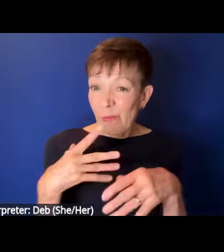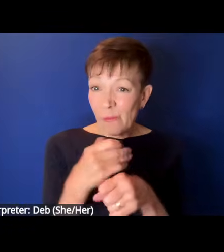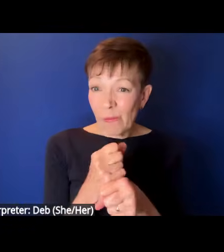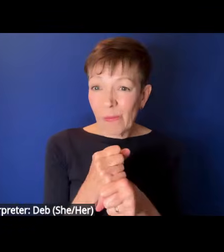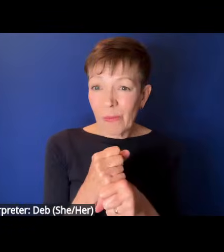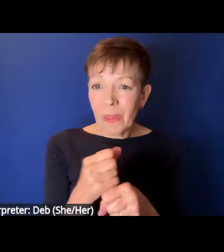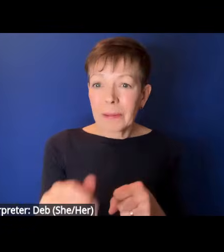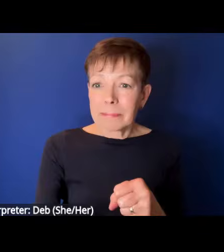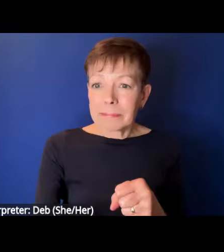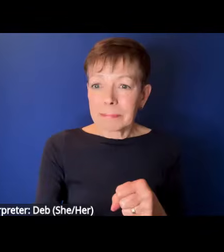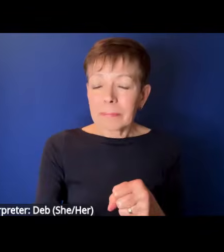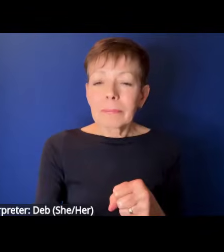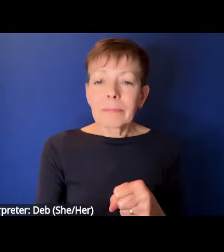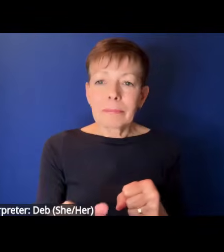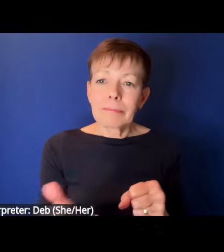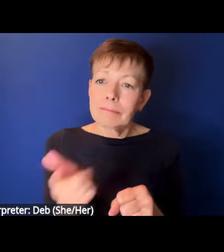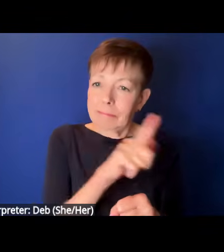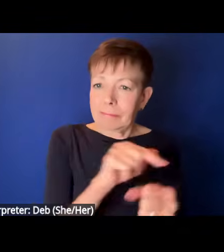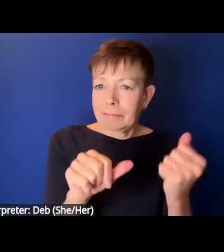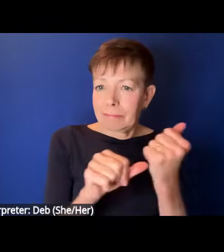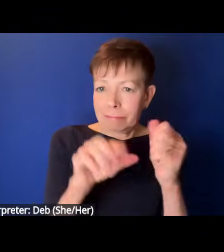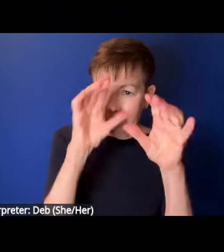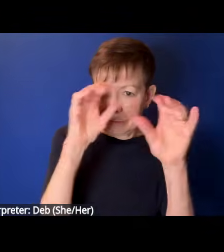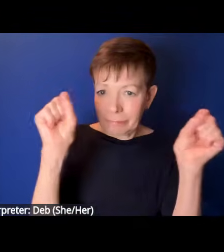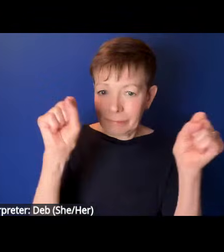Superintendent. Thank